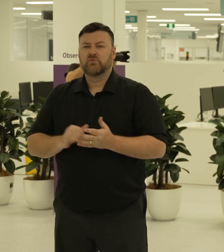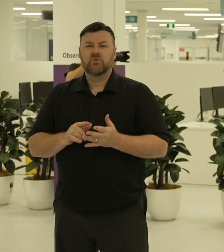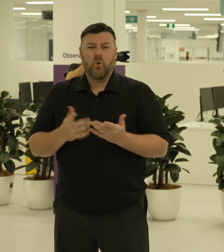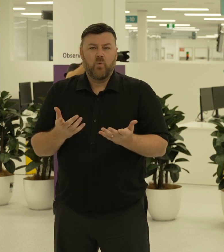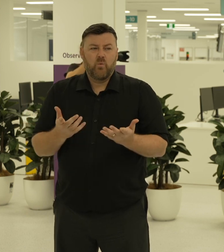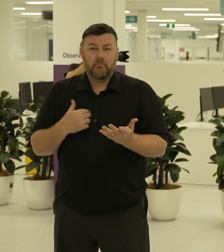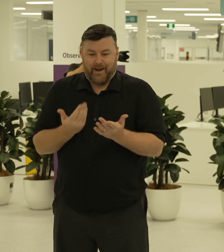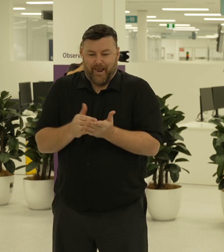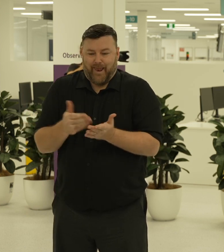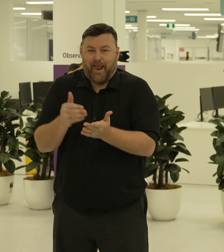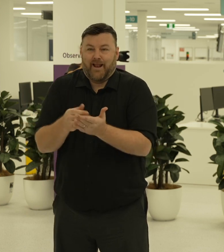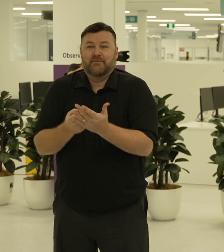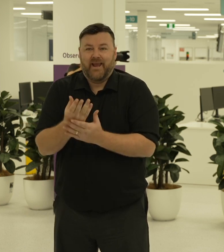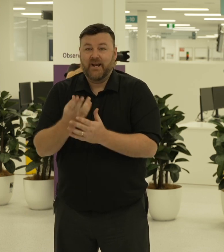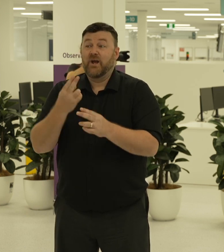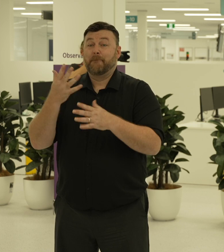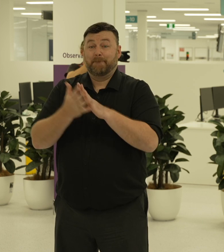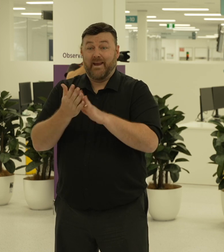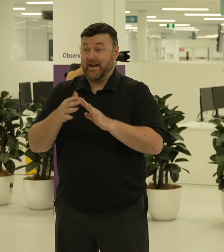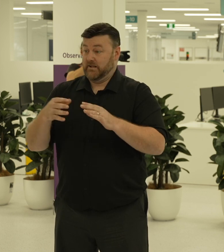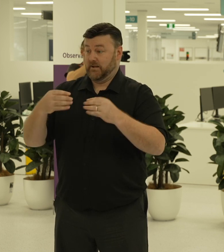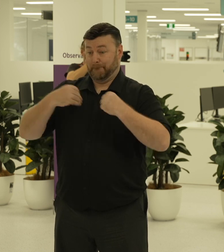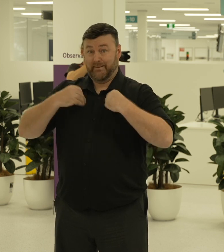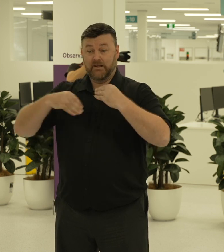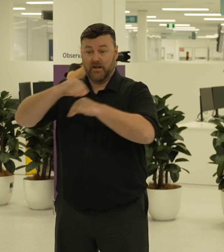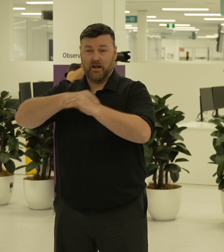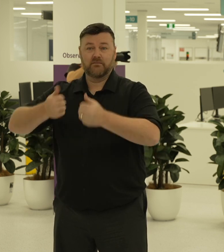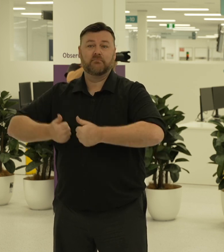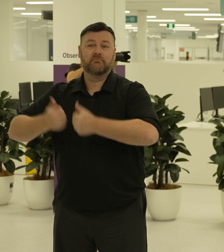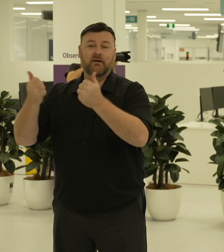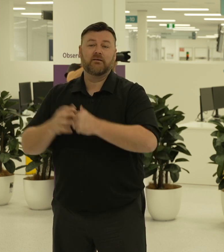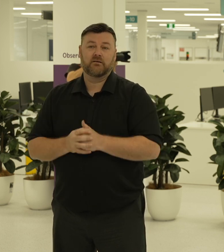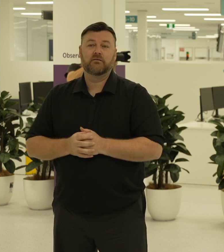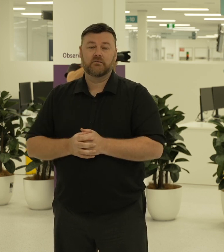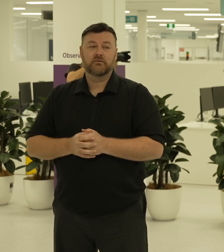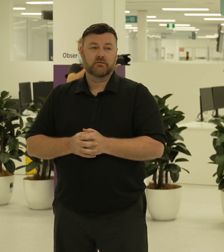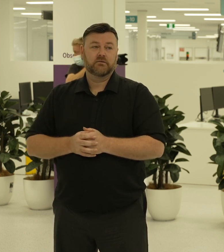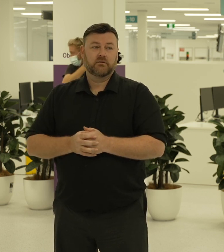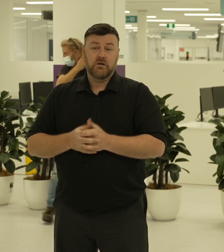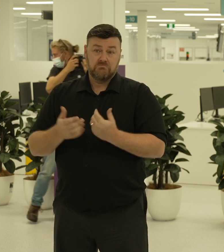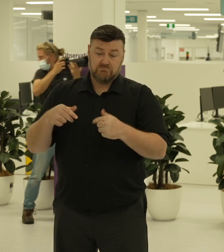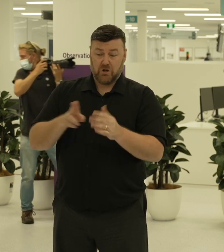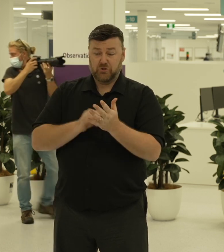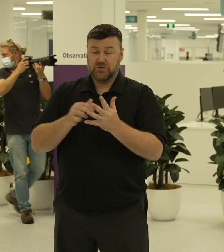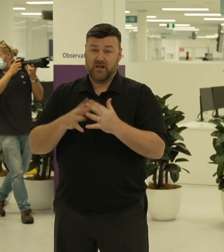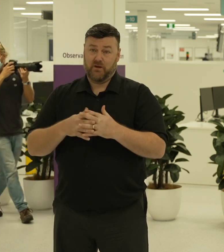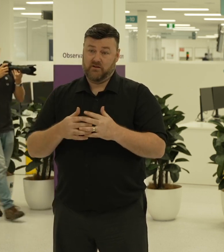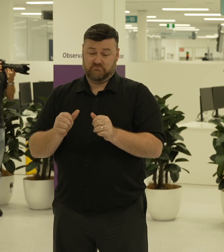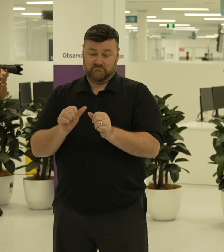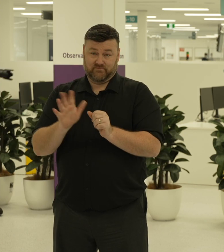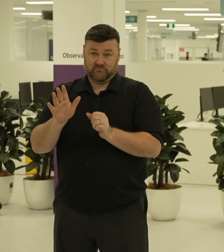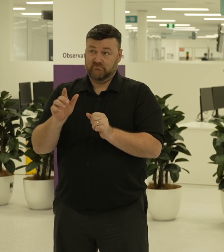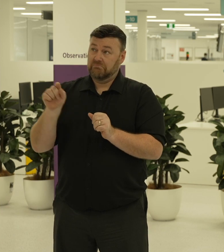that is pretty much only here in New South Wales. I don't know of any other state or territory that's doing something along the same